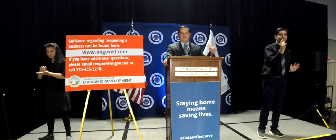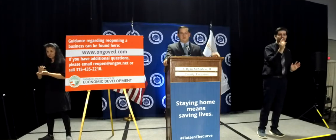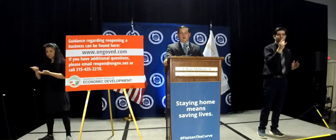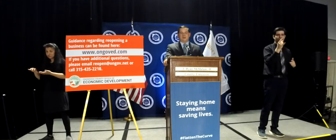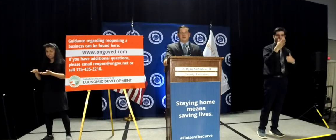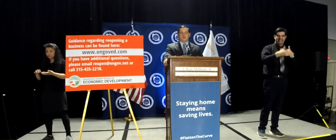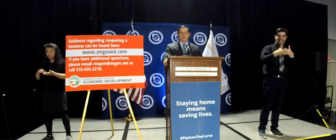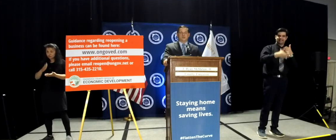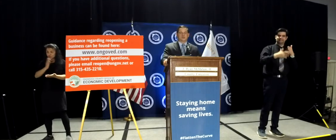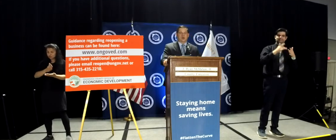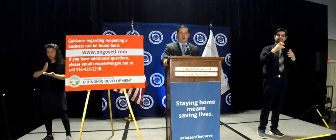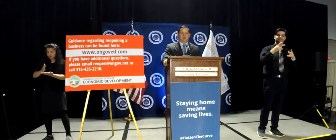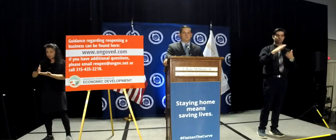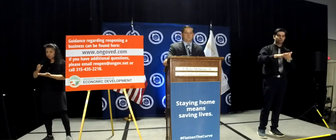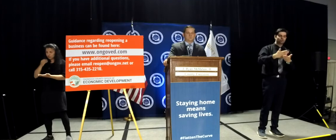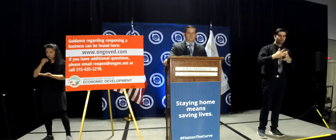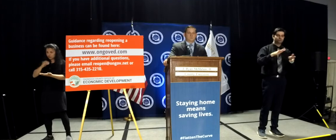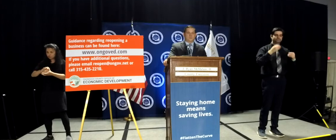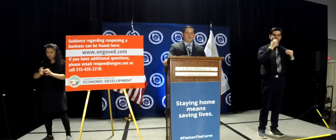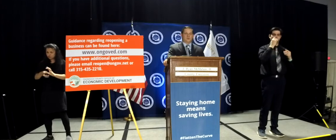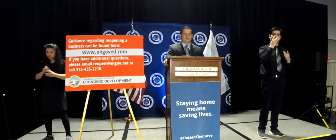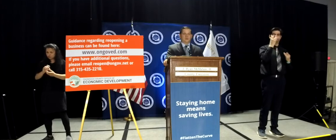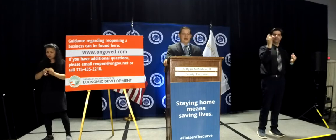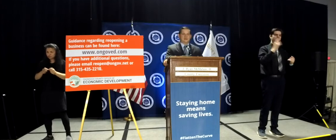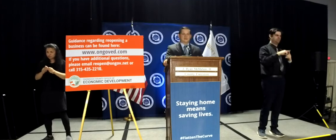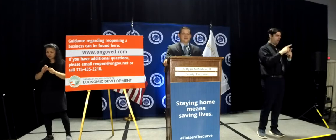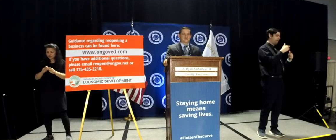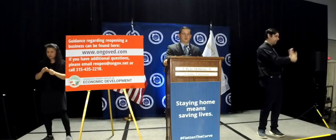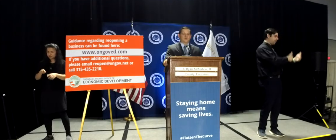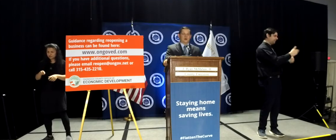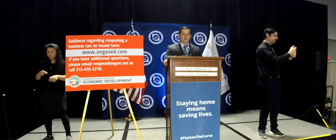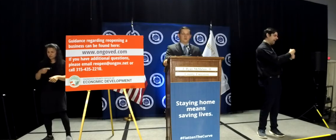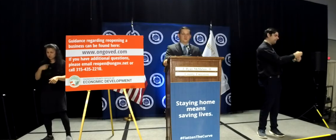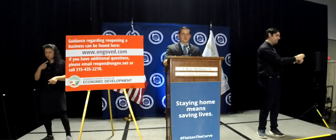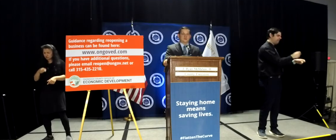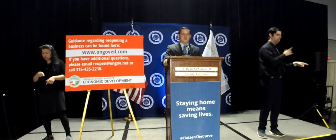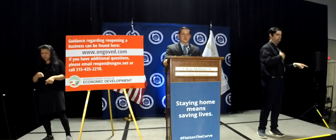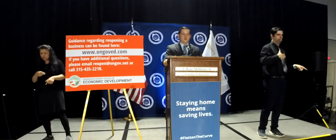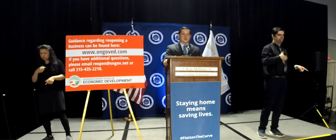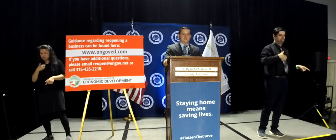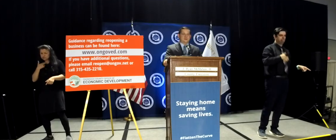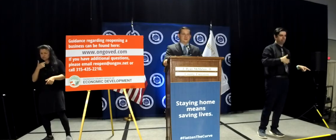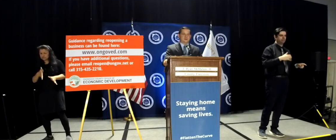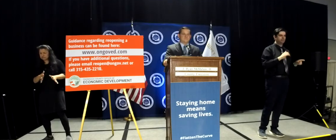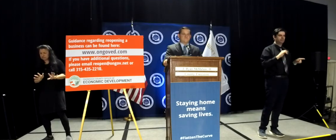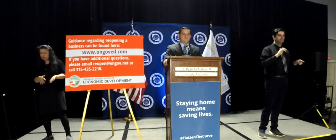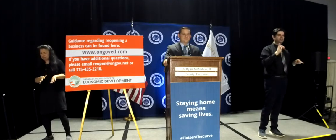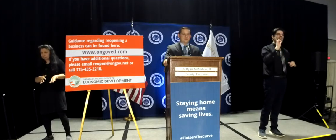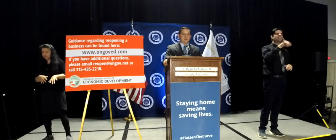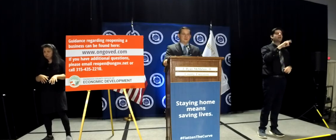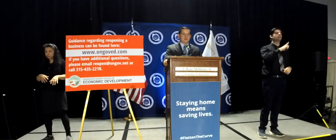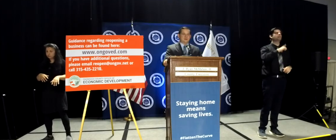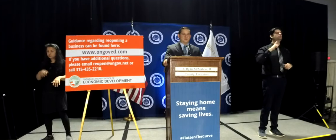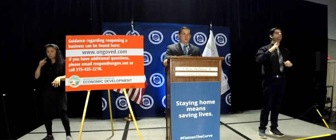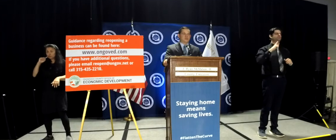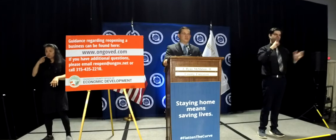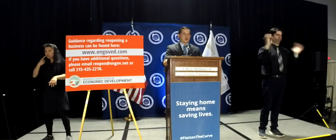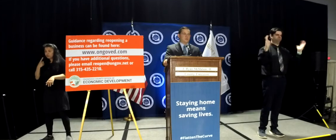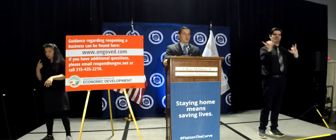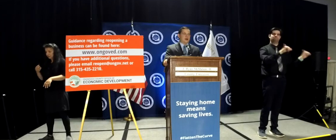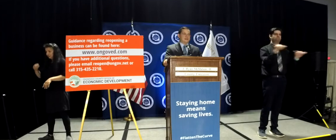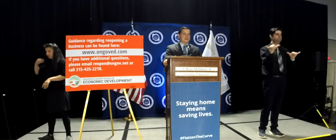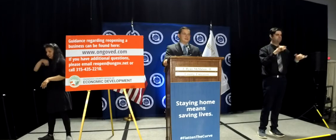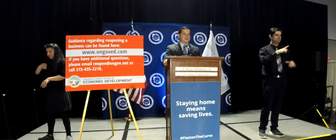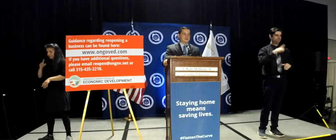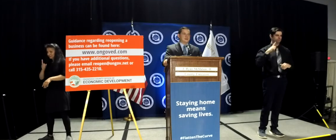that. And what I think we just saw over the last 24 hours was a